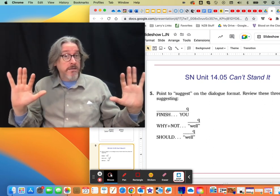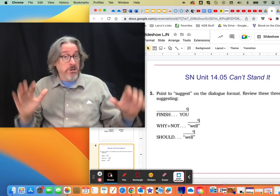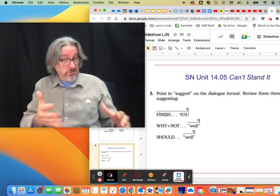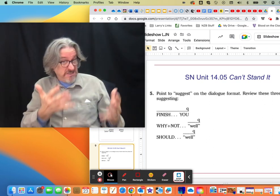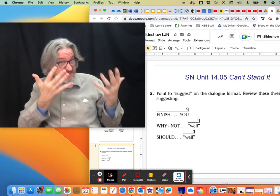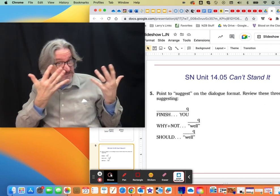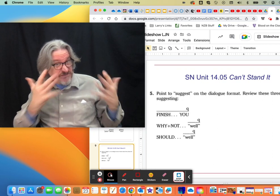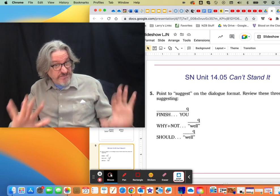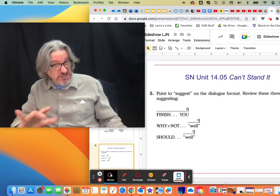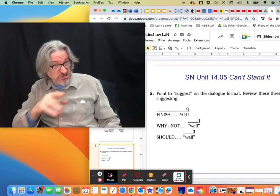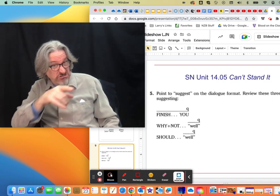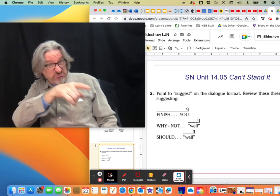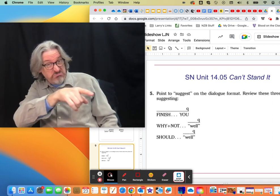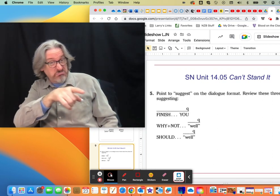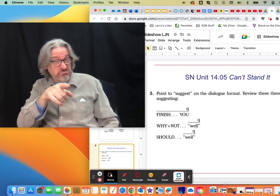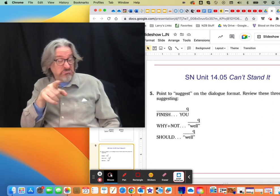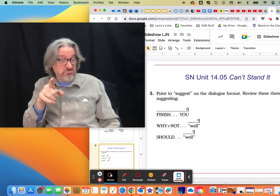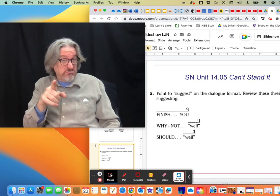tried?